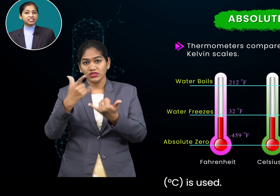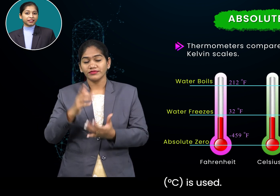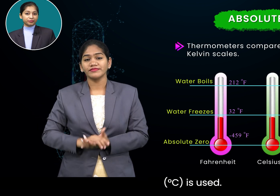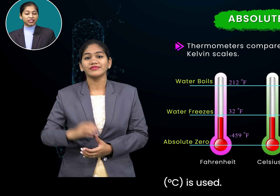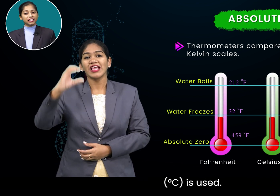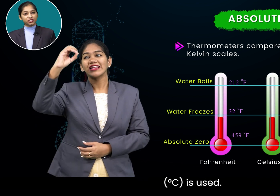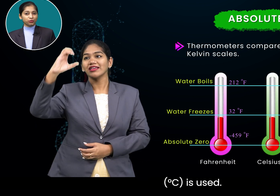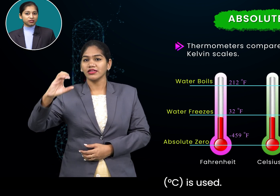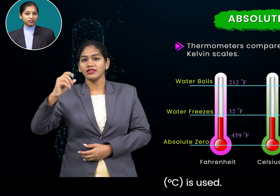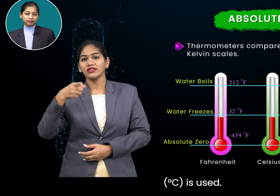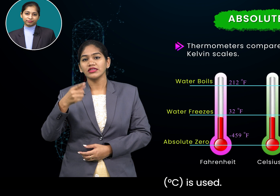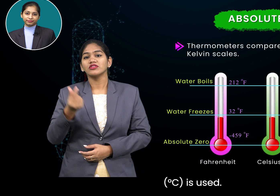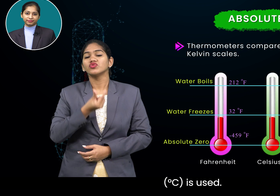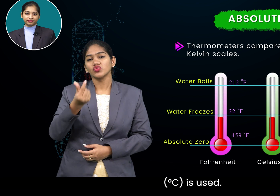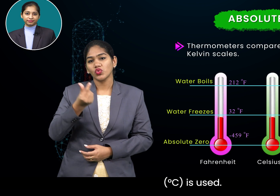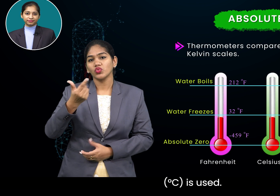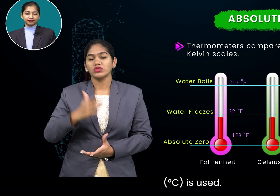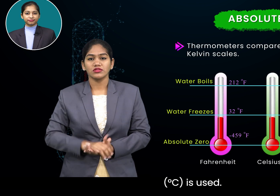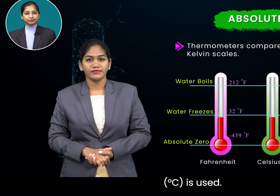degree C is used.